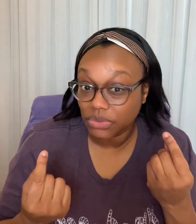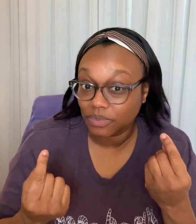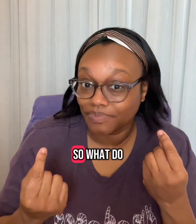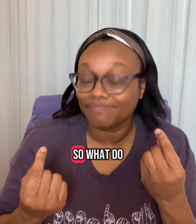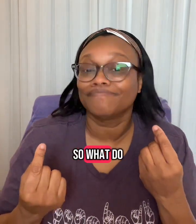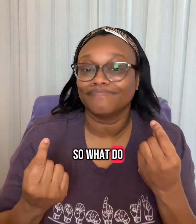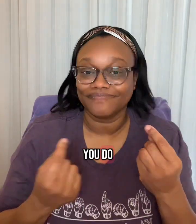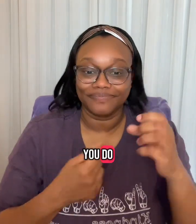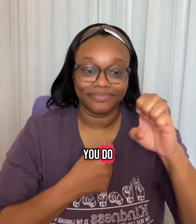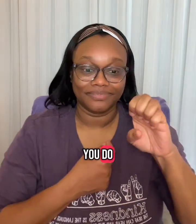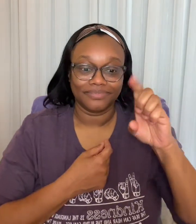So what do?